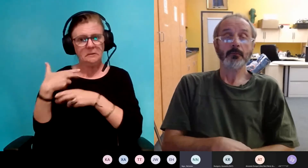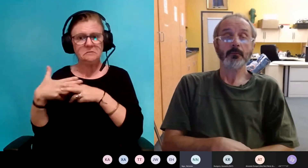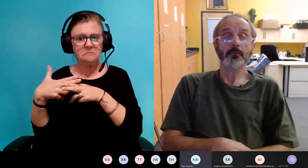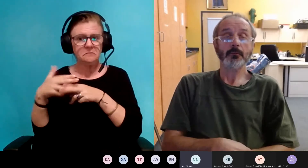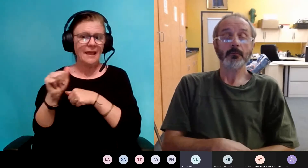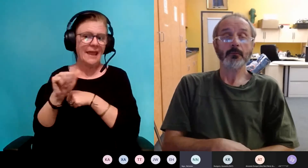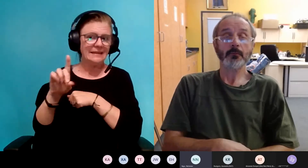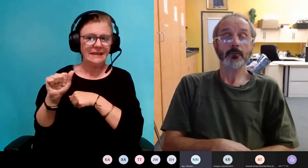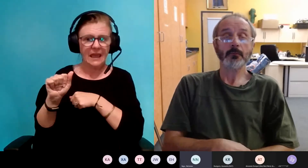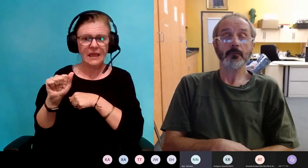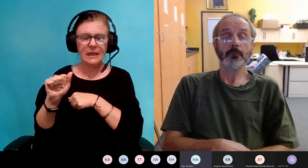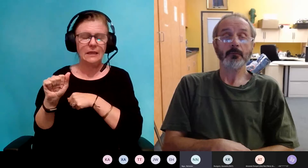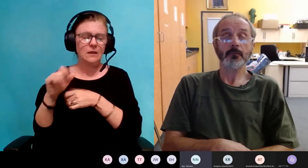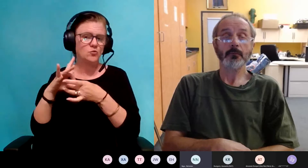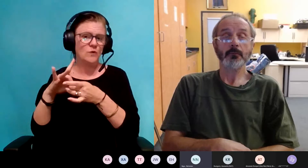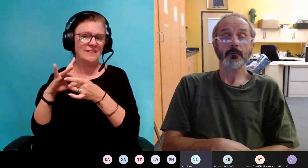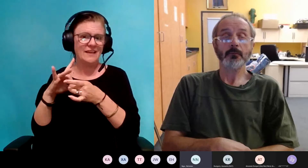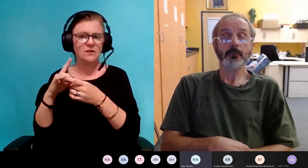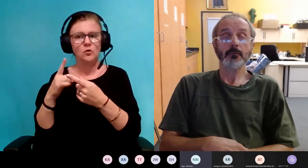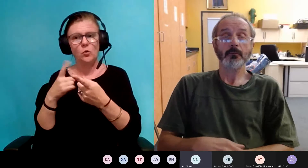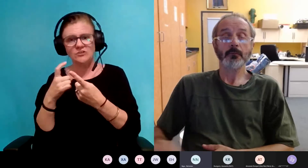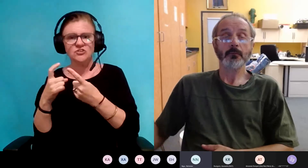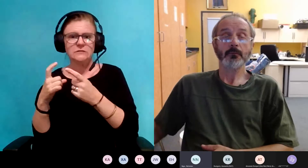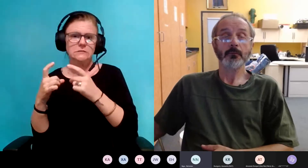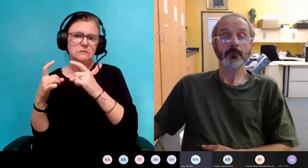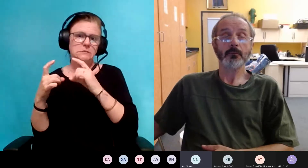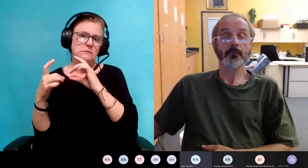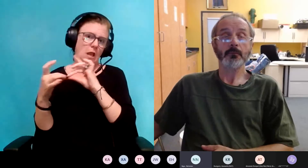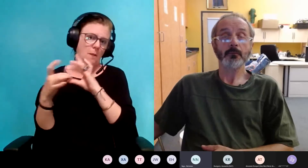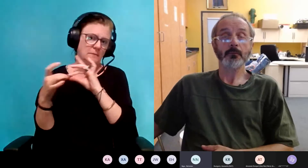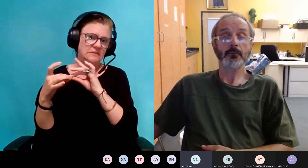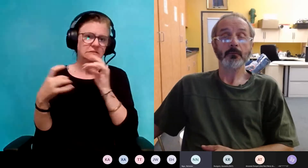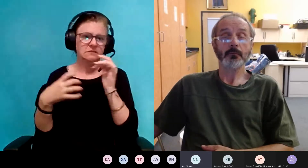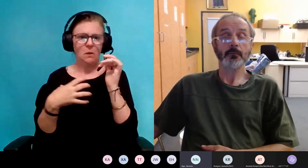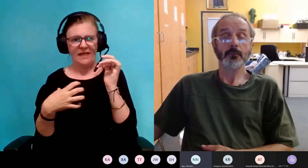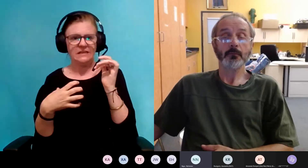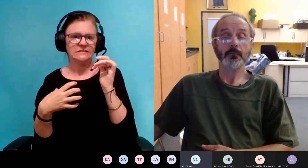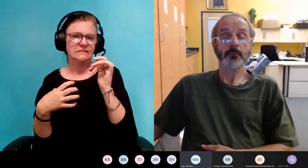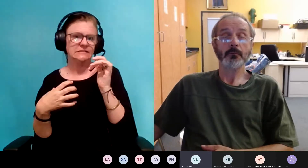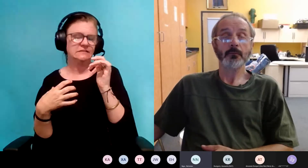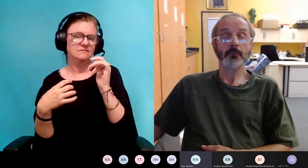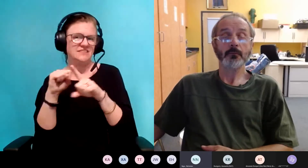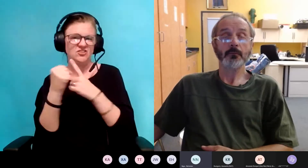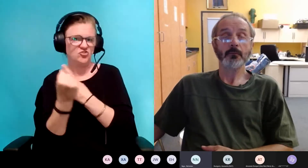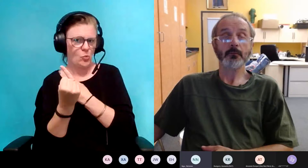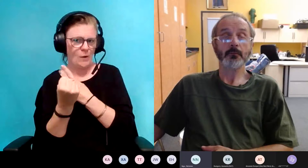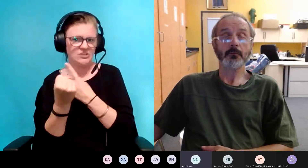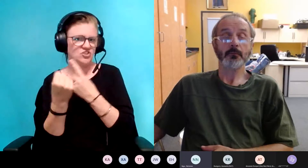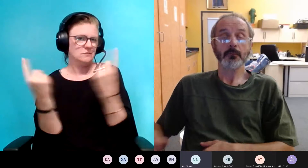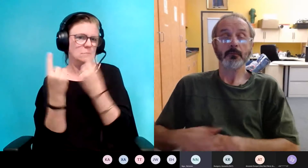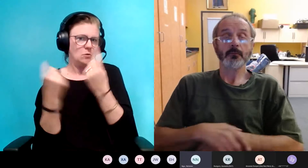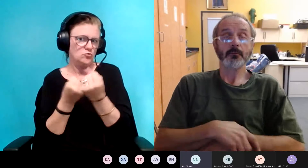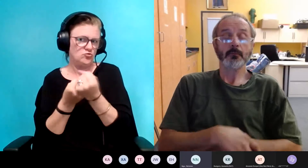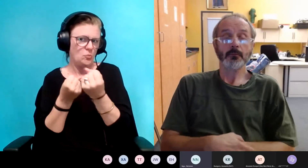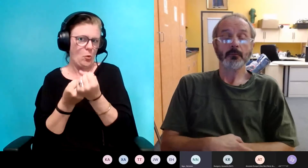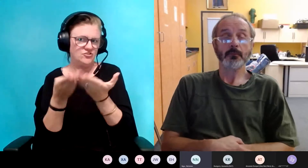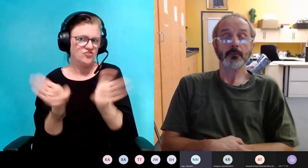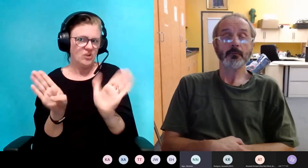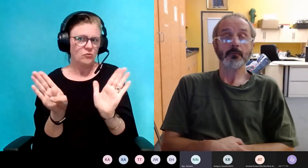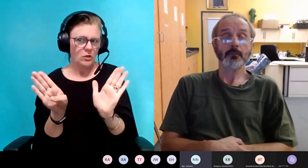ADA related questions, complaints, or situations, or just support in